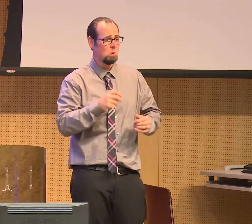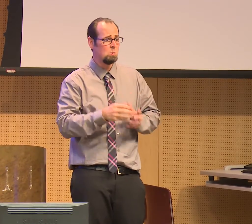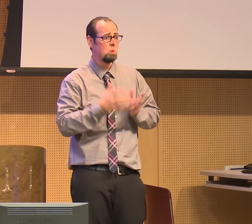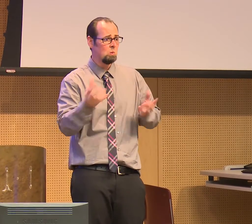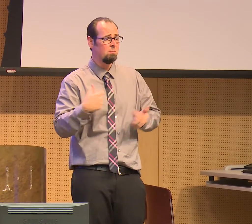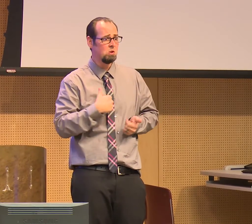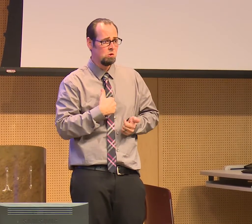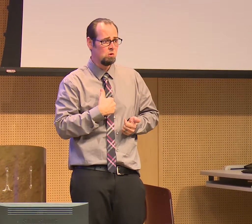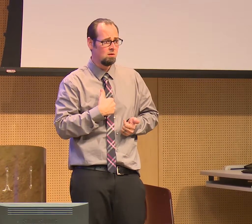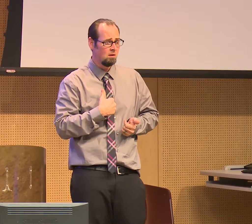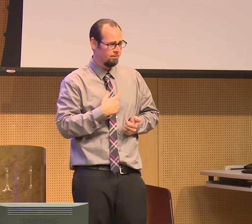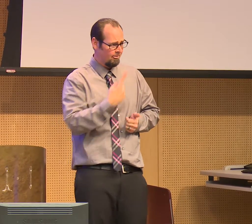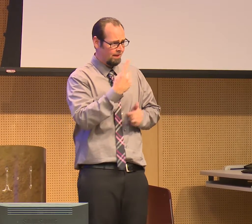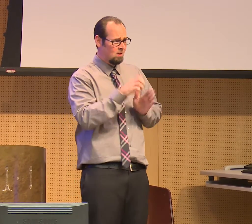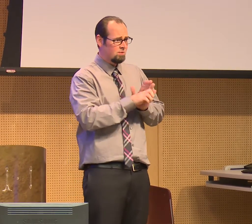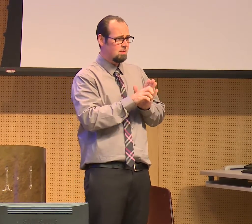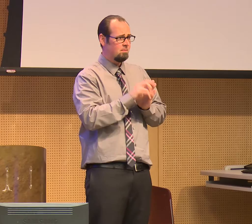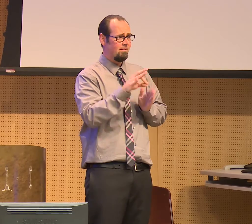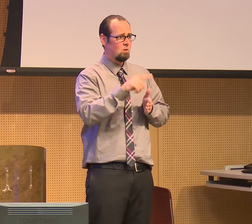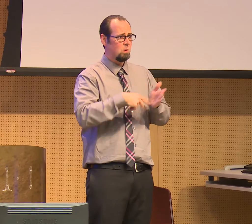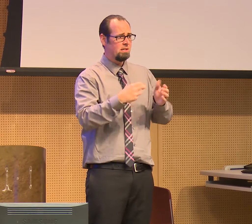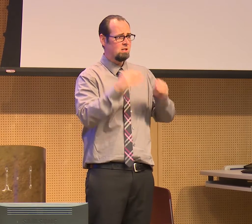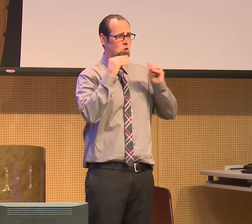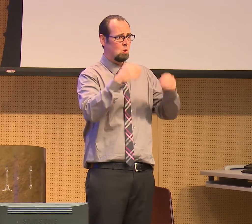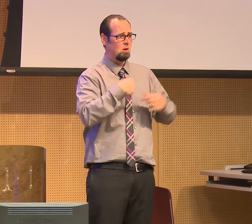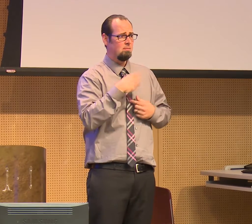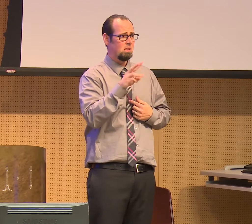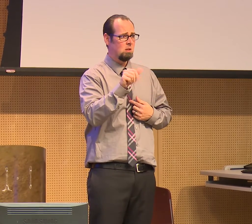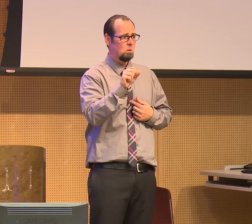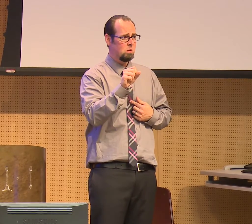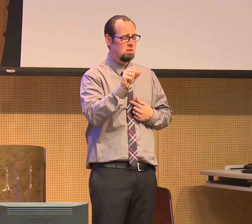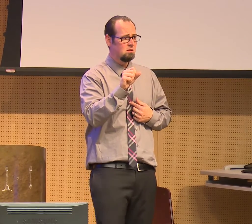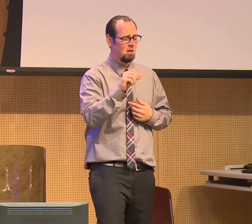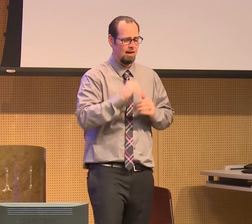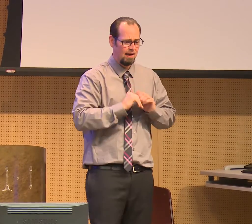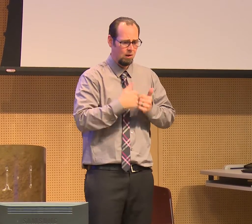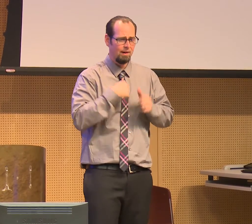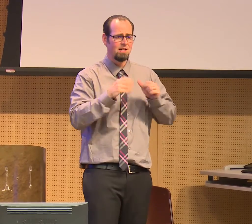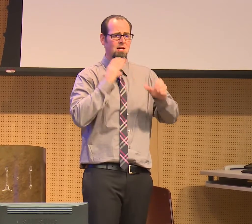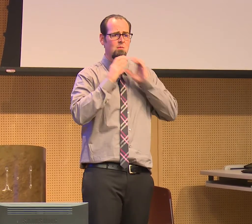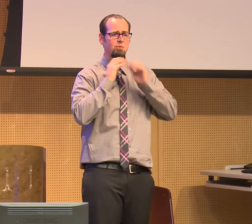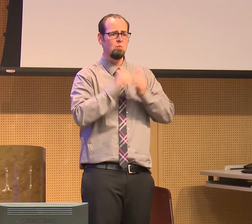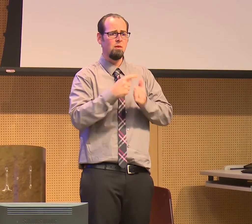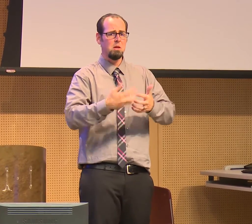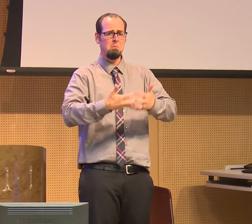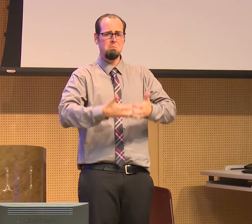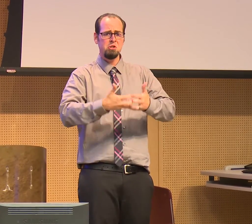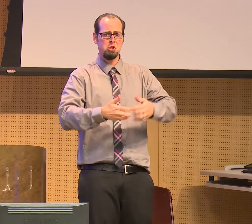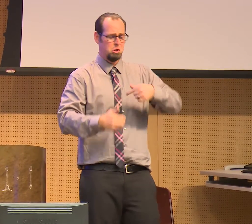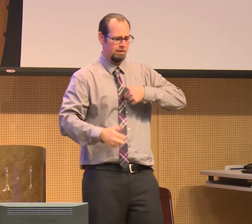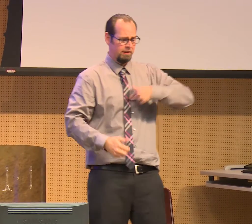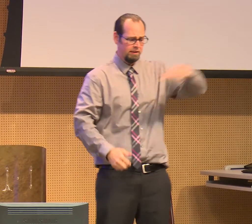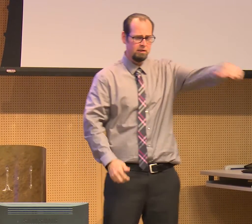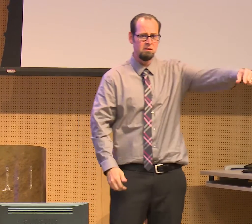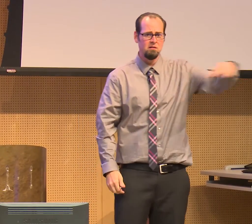Basically, I'd learned everything I needed to know. He taught me by example. He taught me how to communicate with the